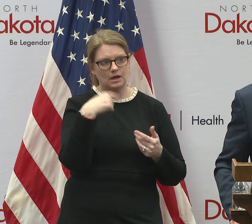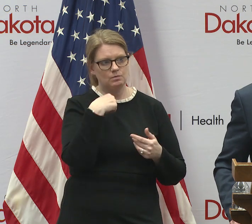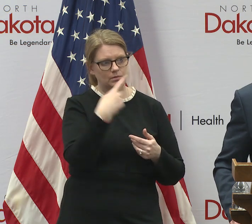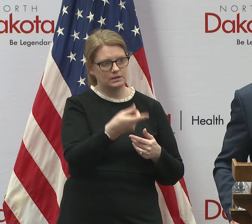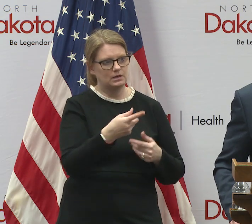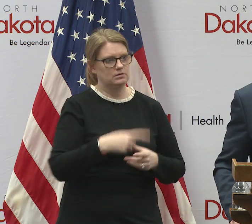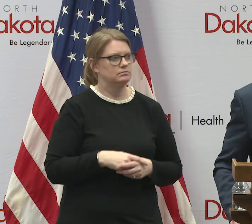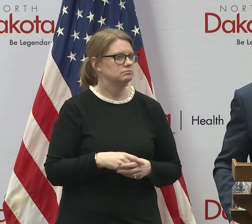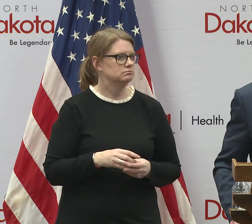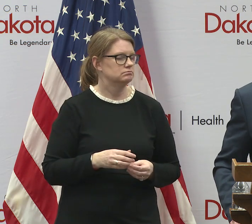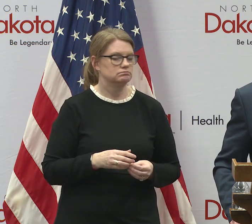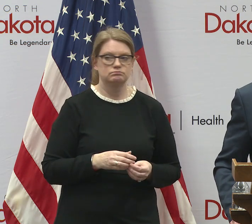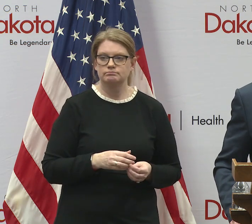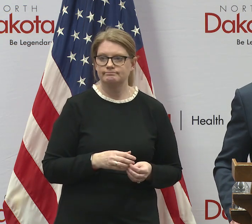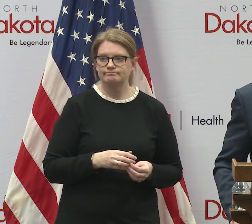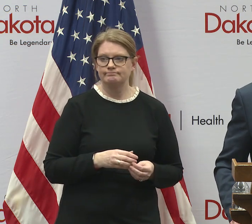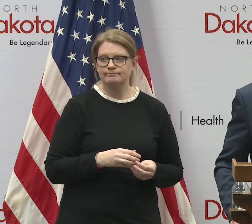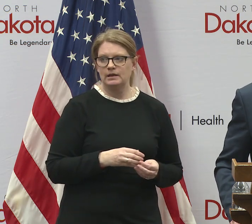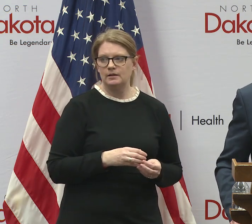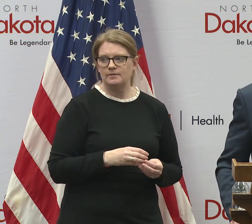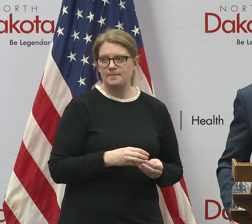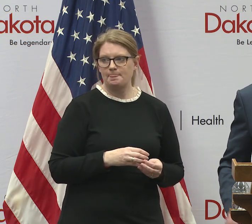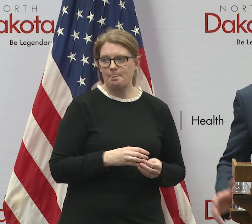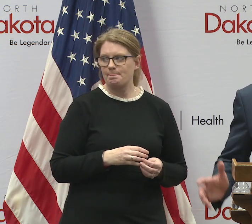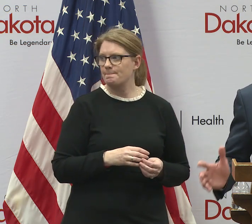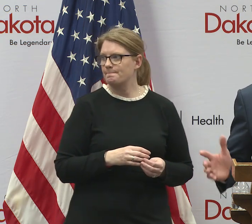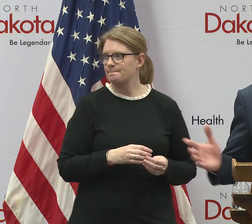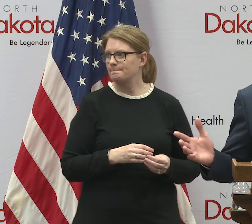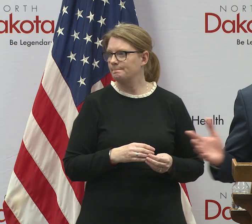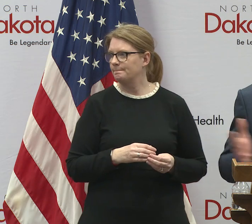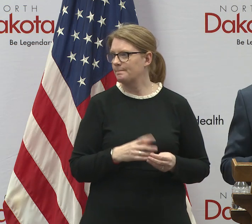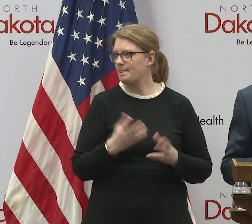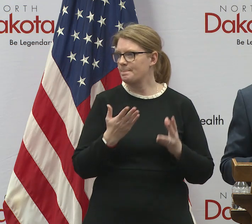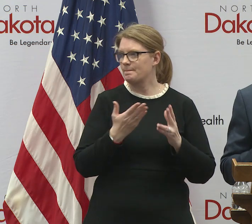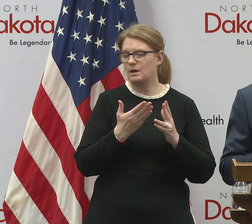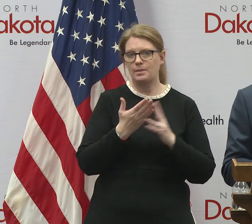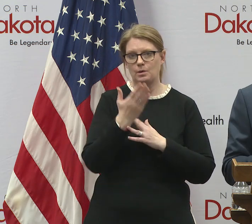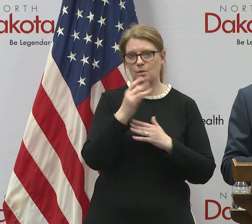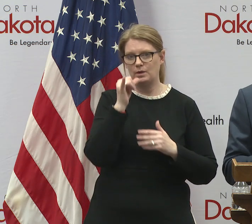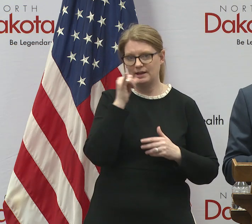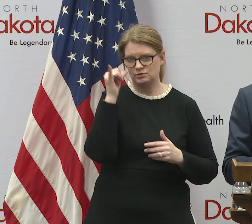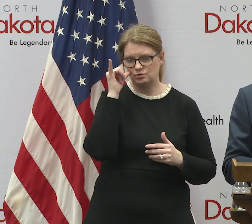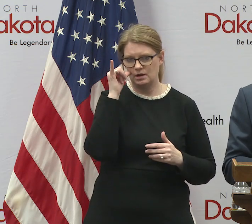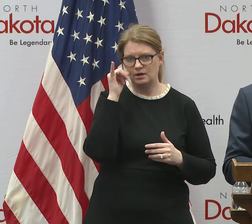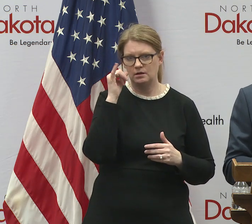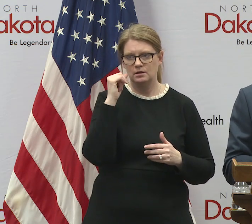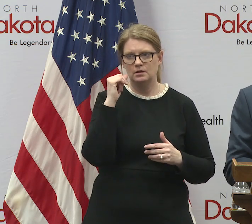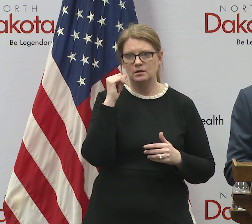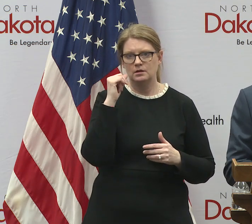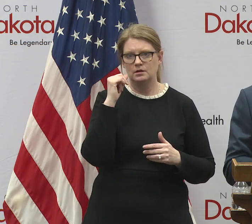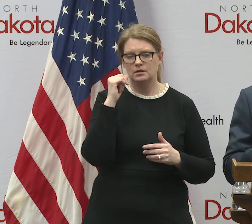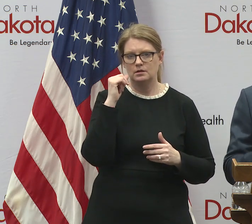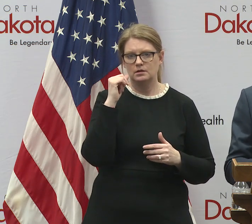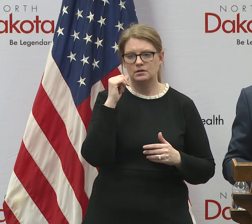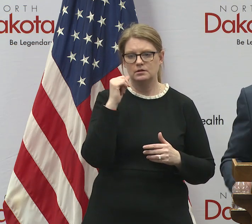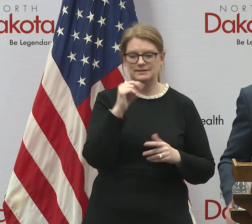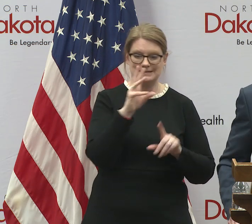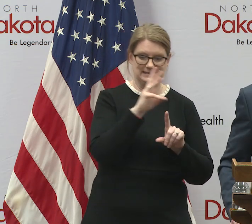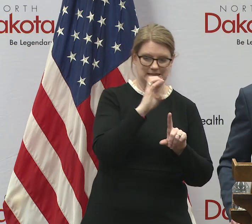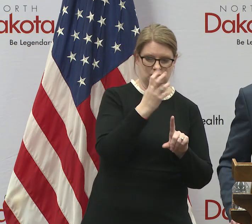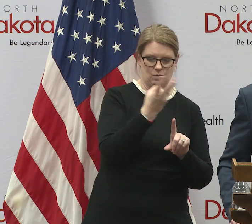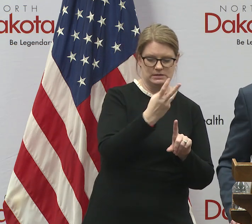to you. And again, through yesterday, again, because of the work, the 600 on Wednesday